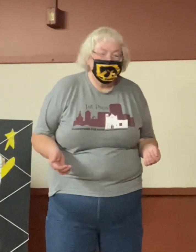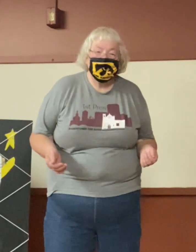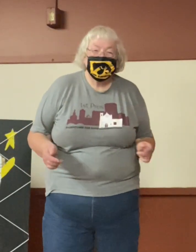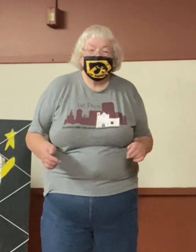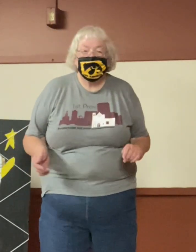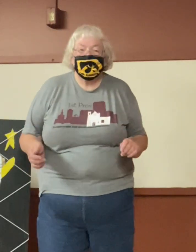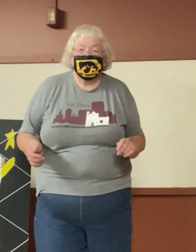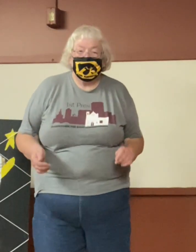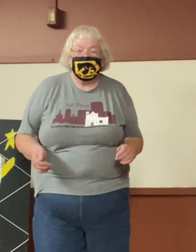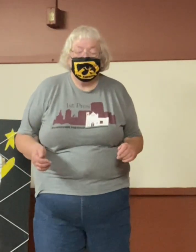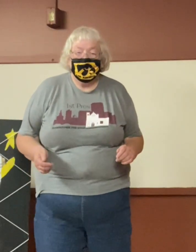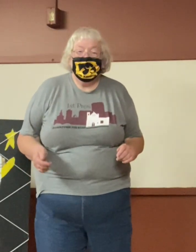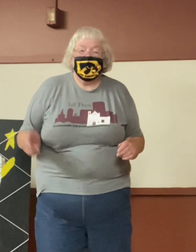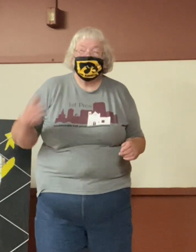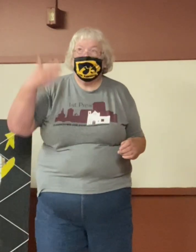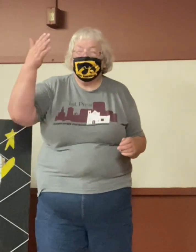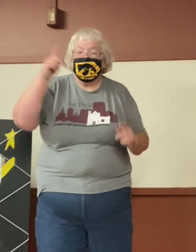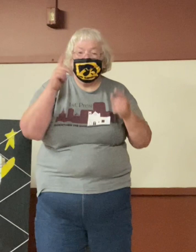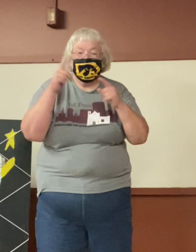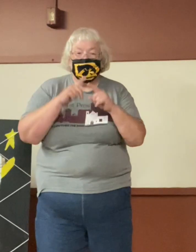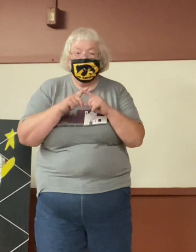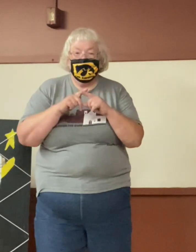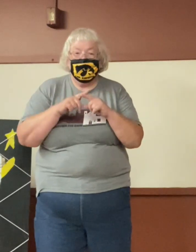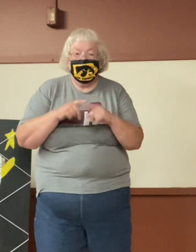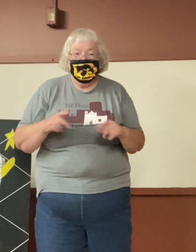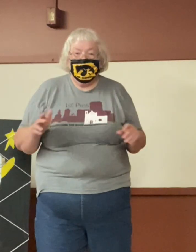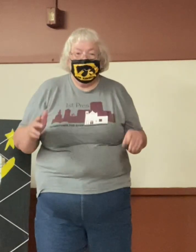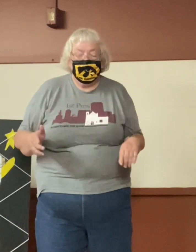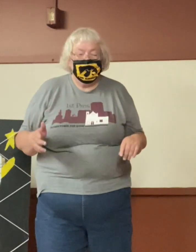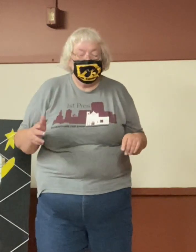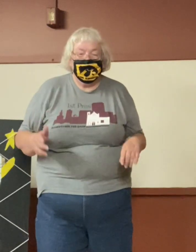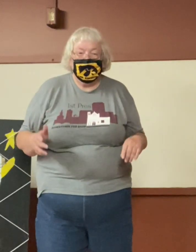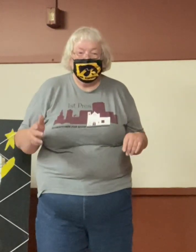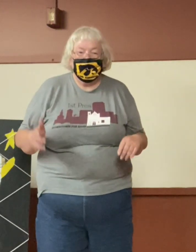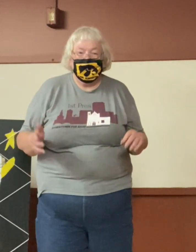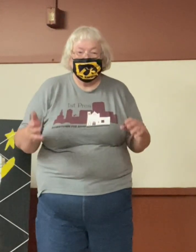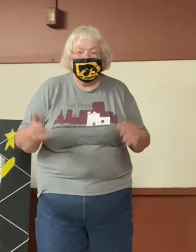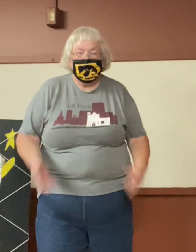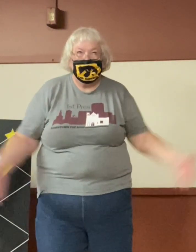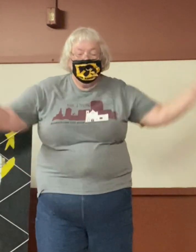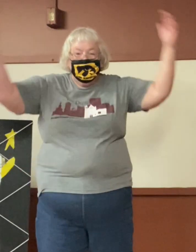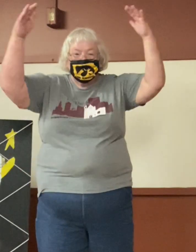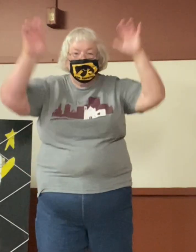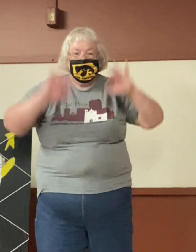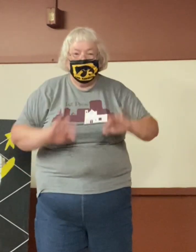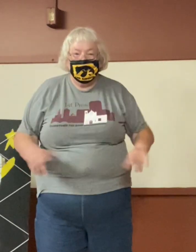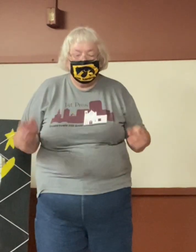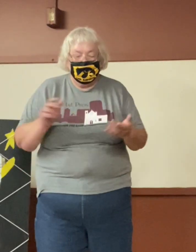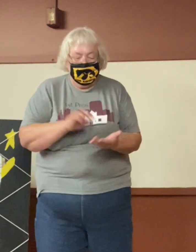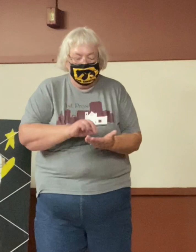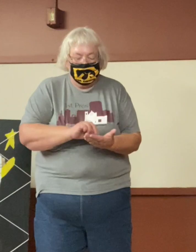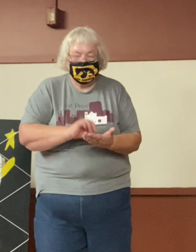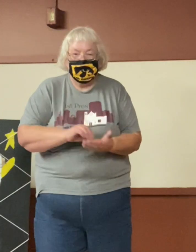Oh, the Lord's been good to me, and so I thank the Lord for giving me the things I need, the sun and the